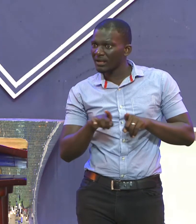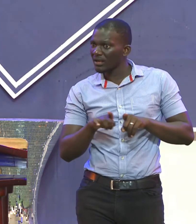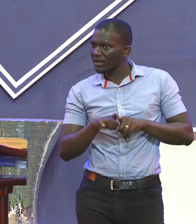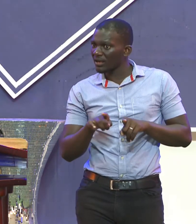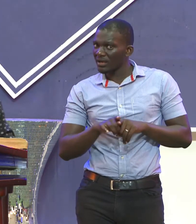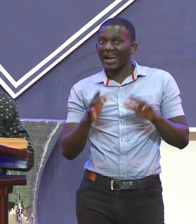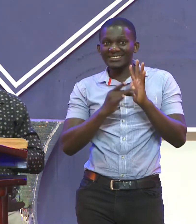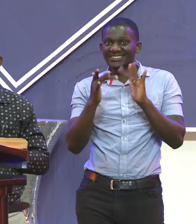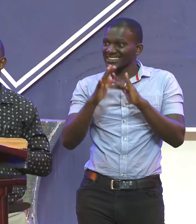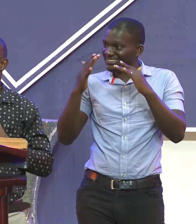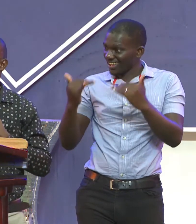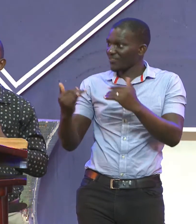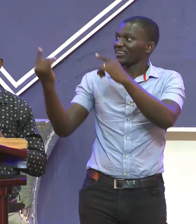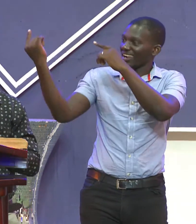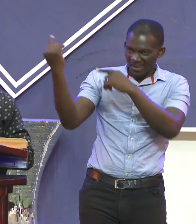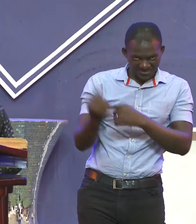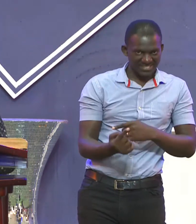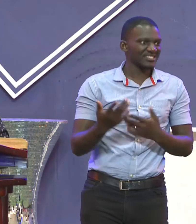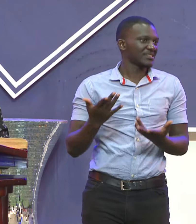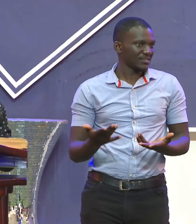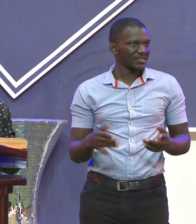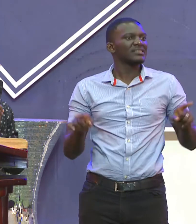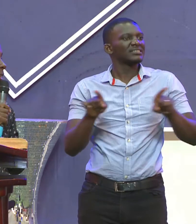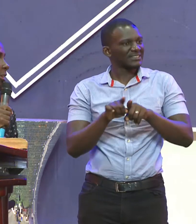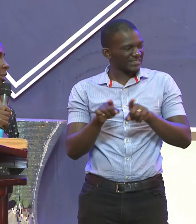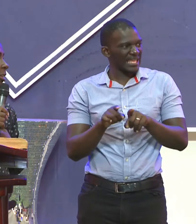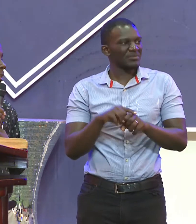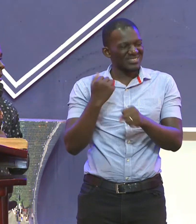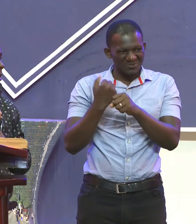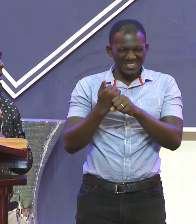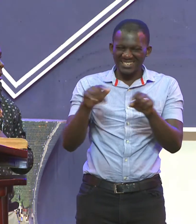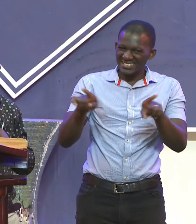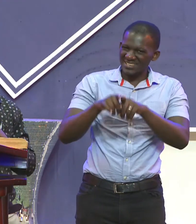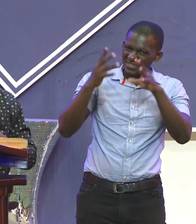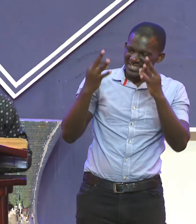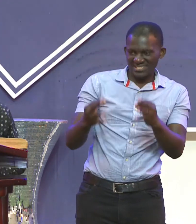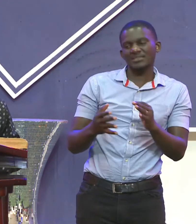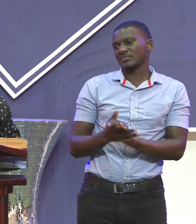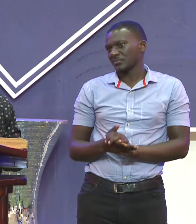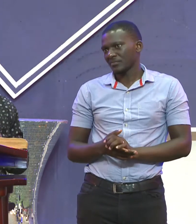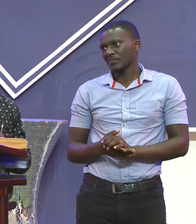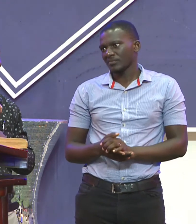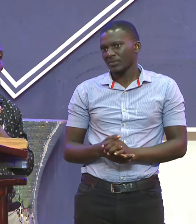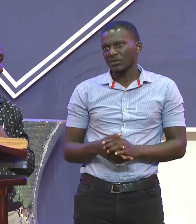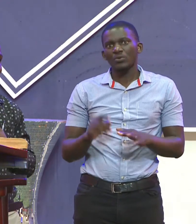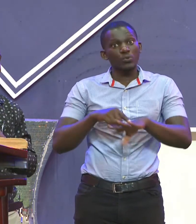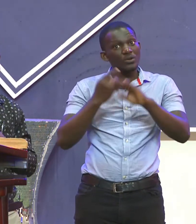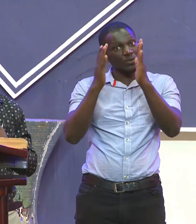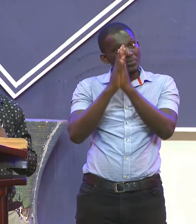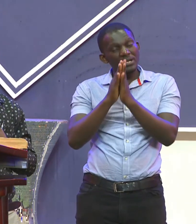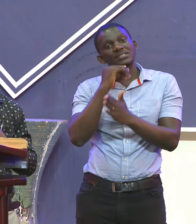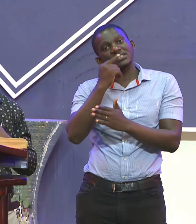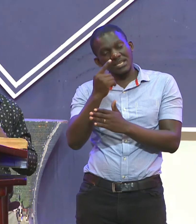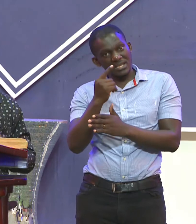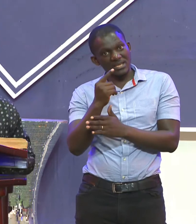heart. And then He brings us Jesus. And He's restoring the same thing. That when you're